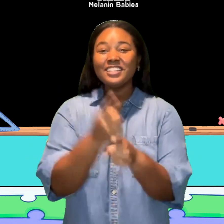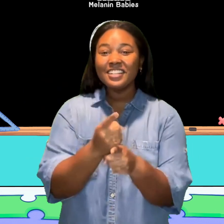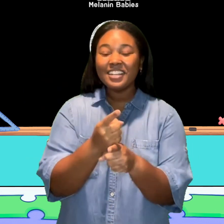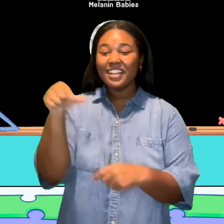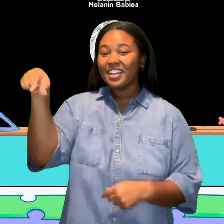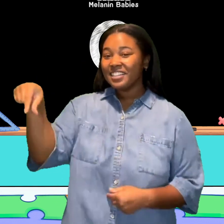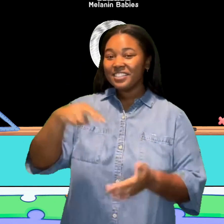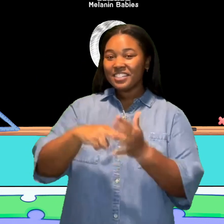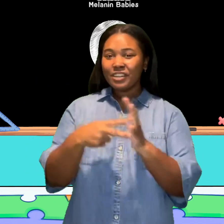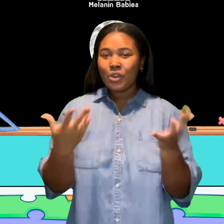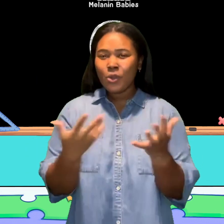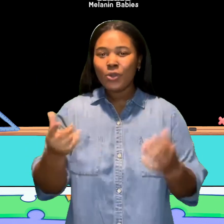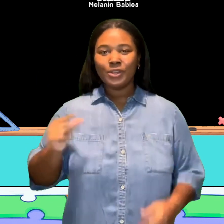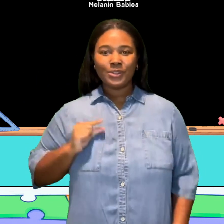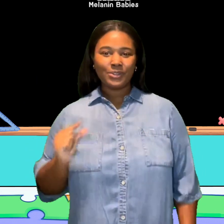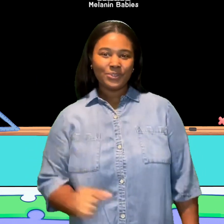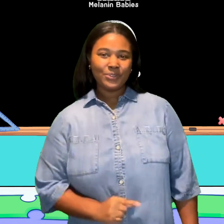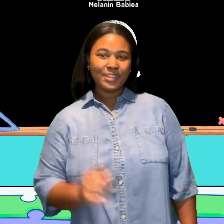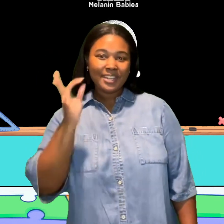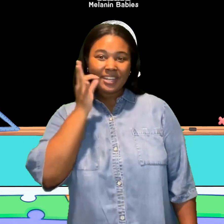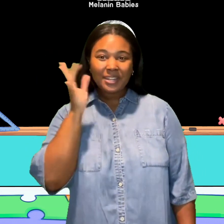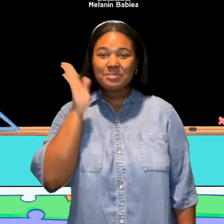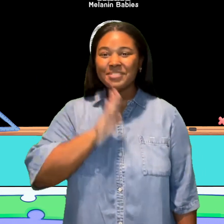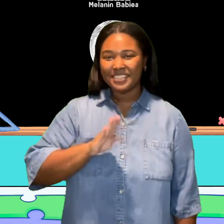That's right. Q stands for Queen Bee.